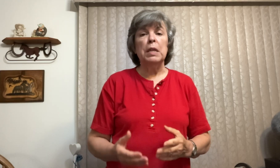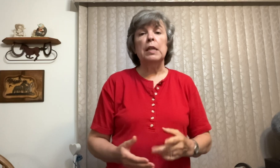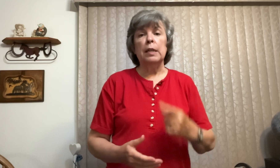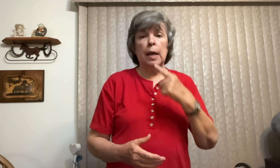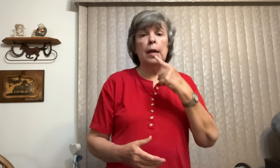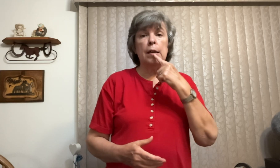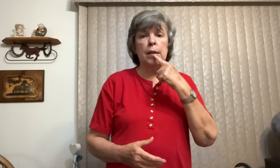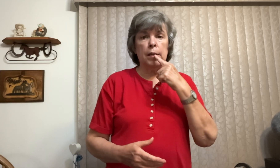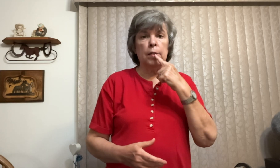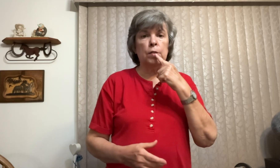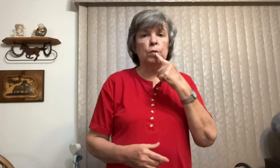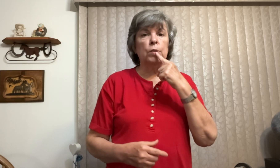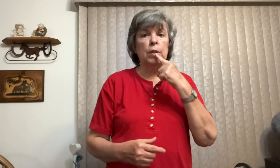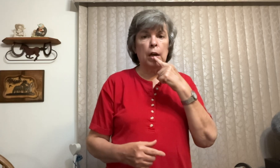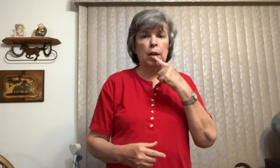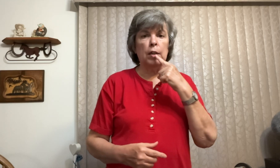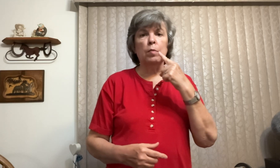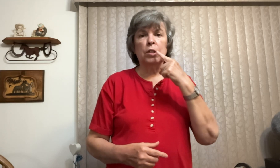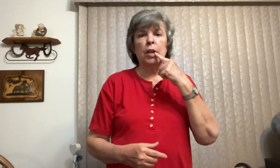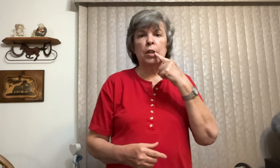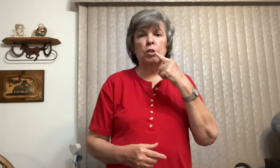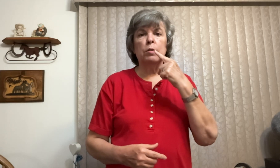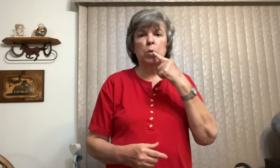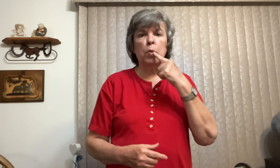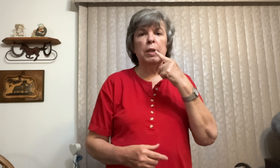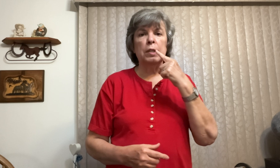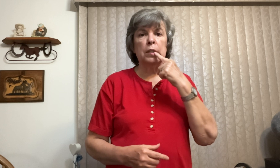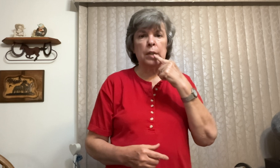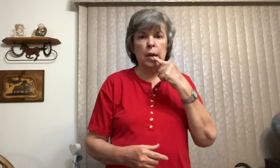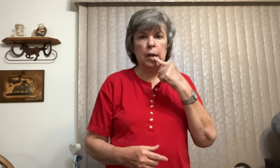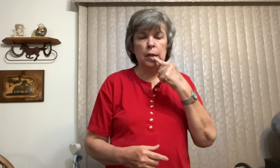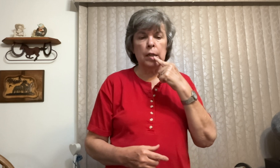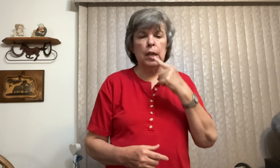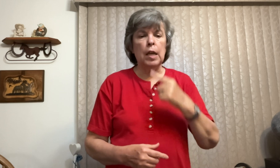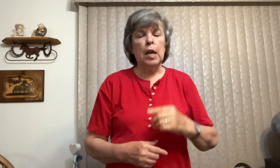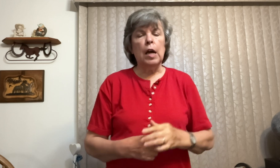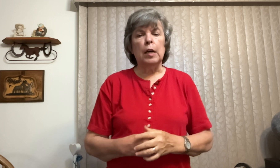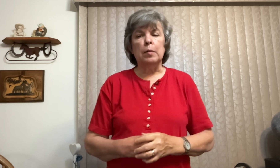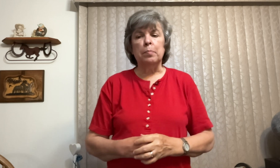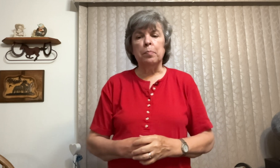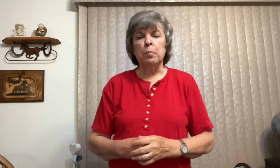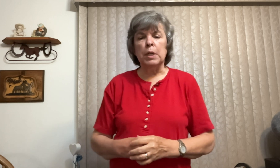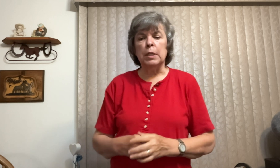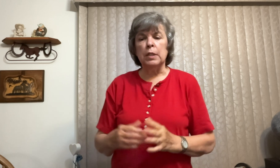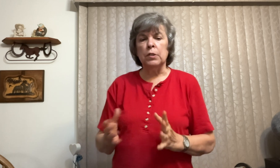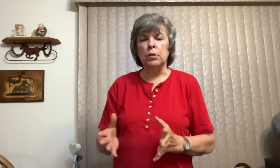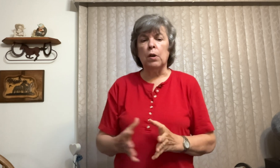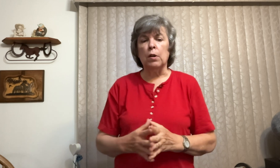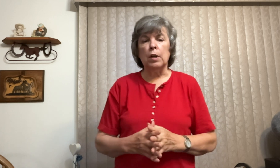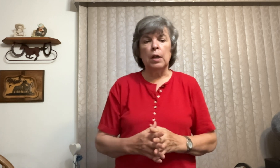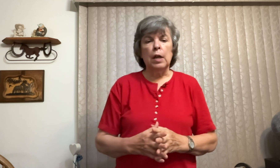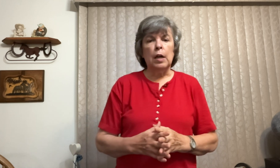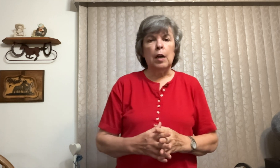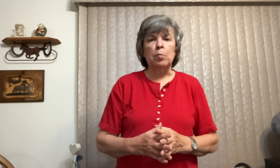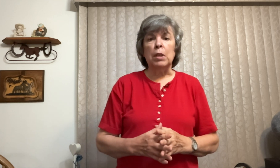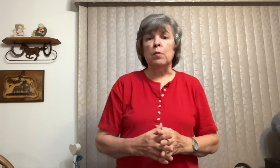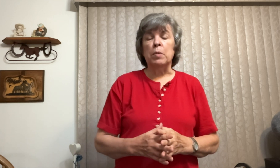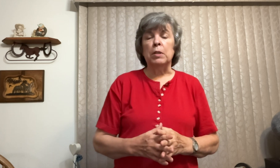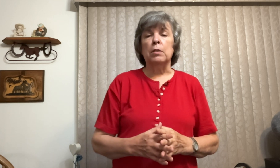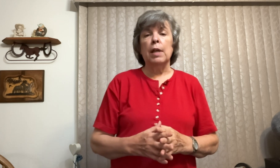meaning a literal tongue, in which case you would point to the tongue? But in this song, I believe it means the